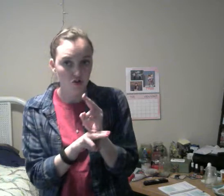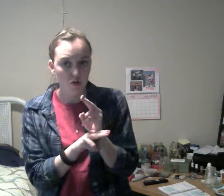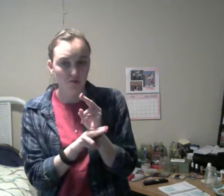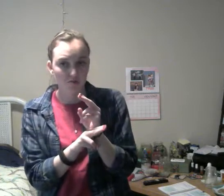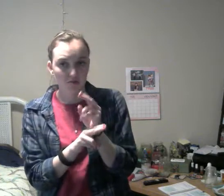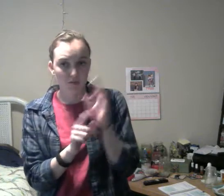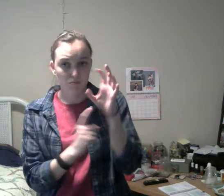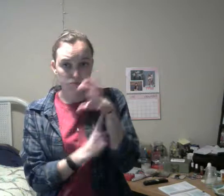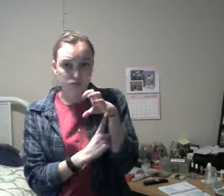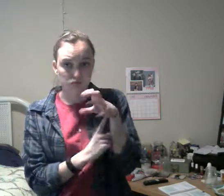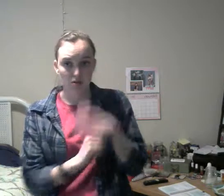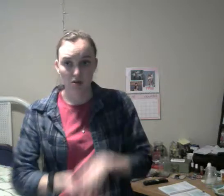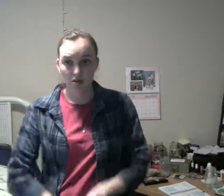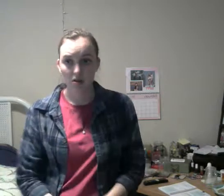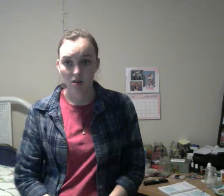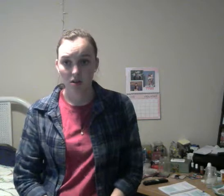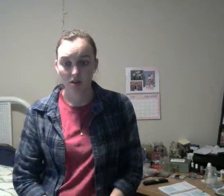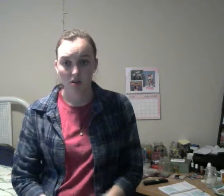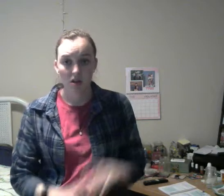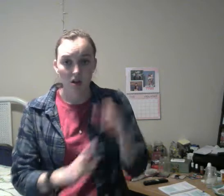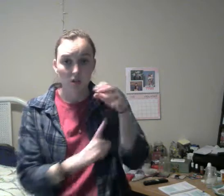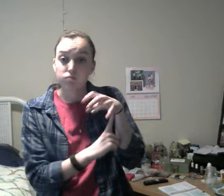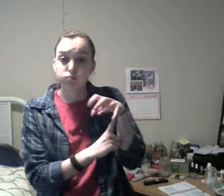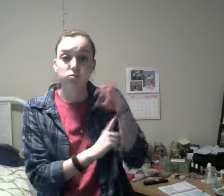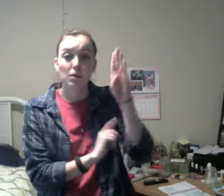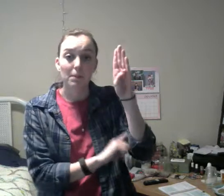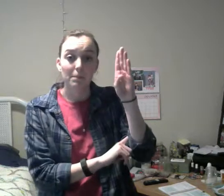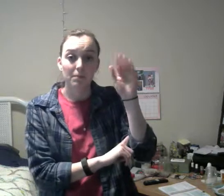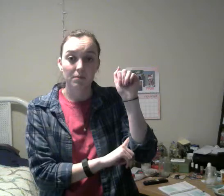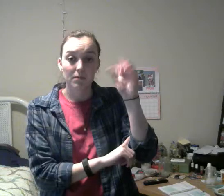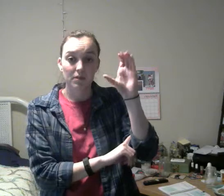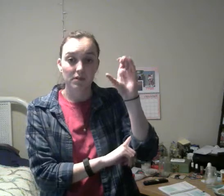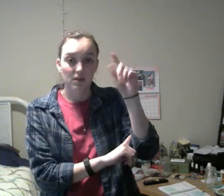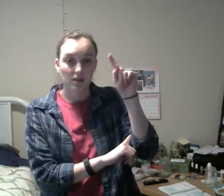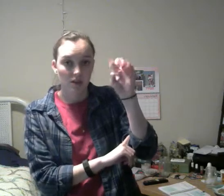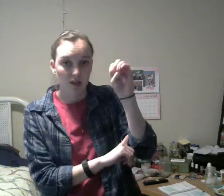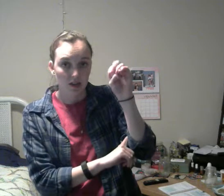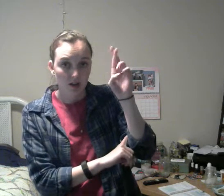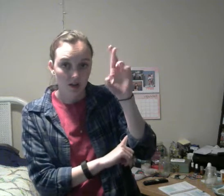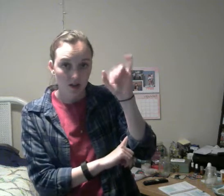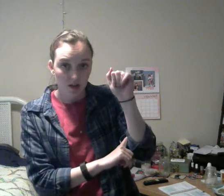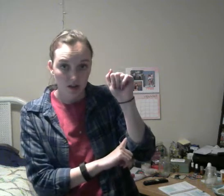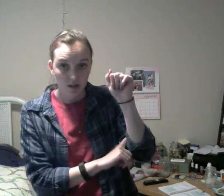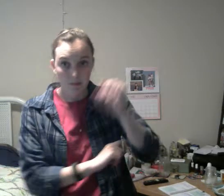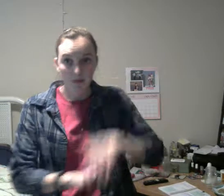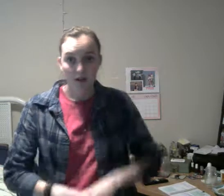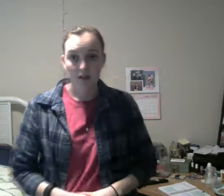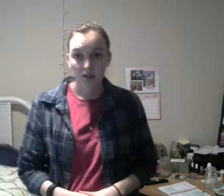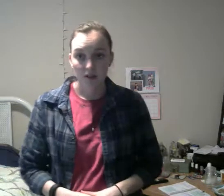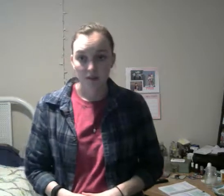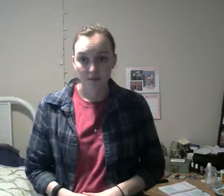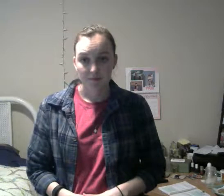lac operon over here, and this would be the trip operon over here. That's TRP. Down here would be